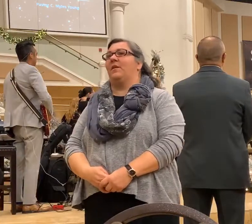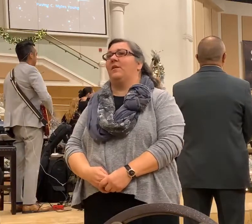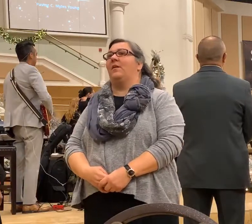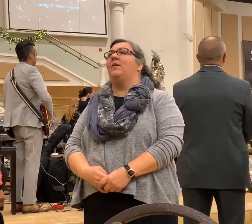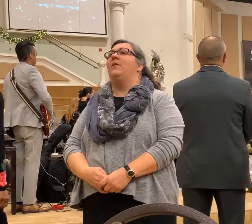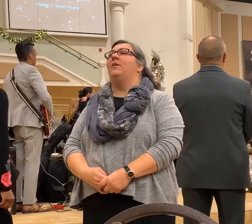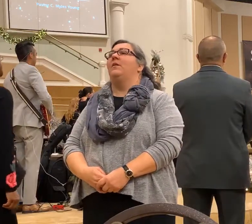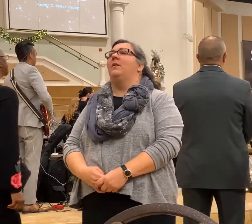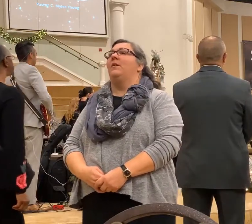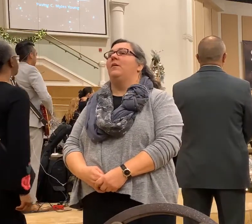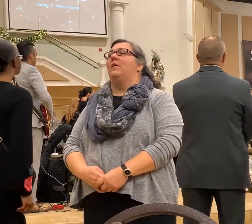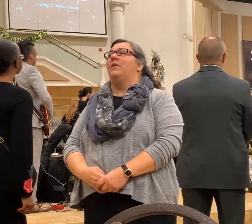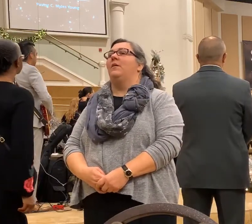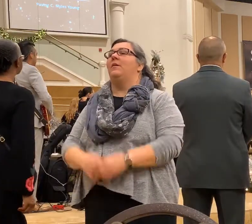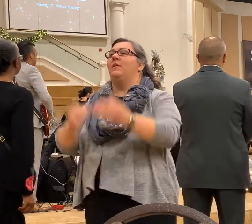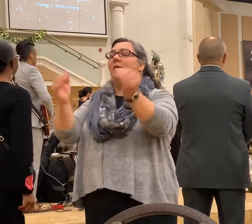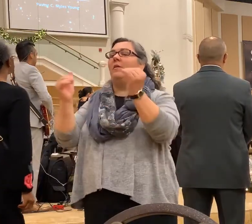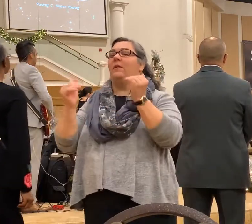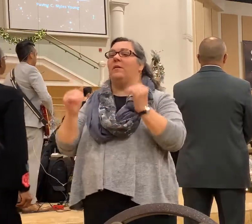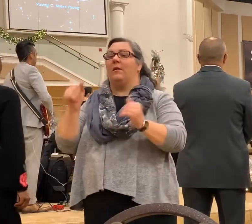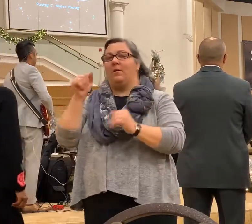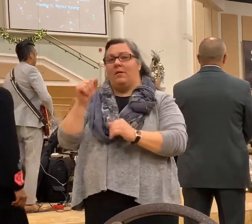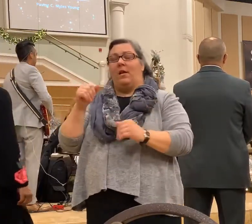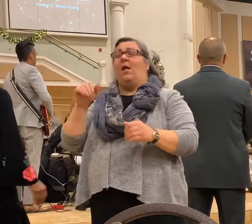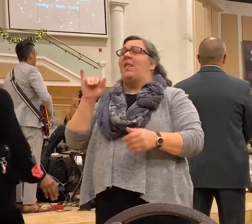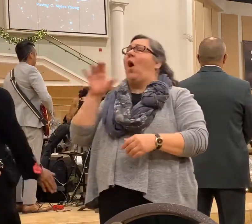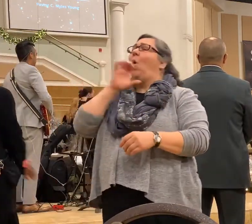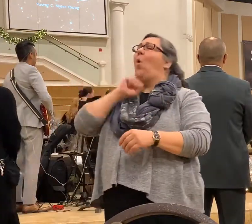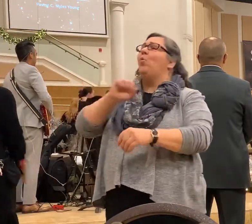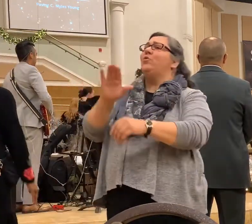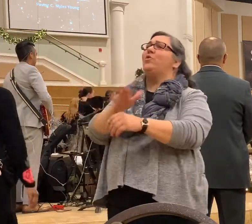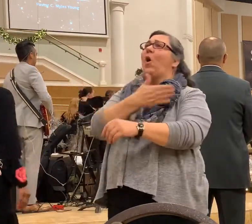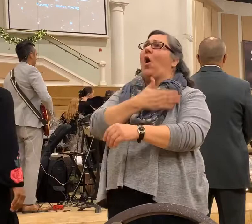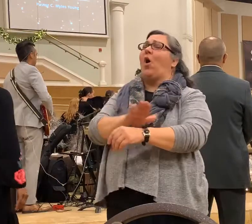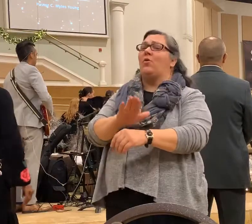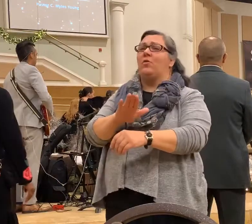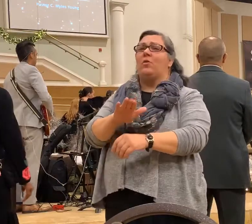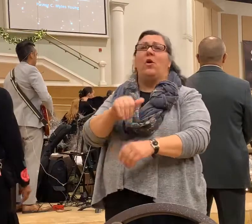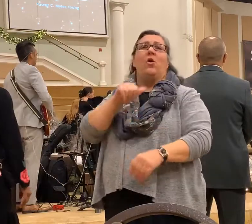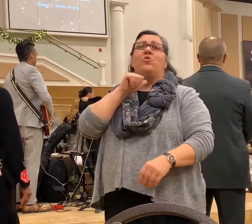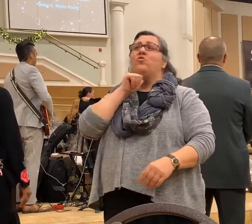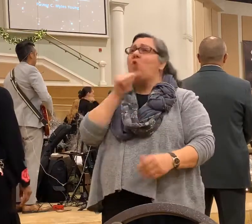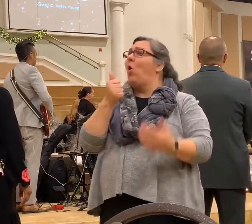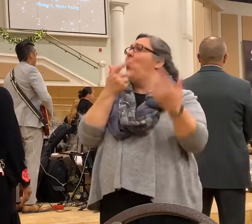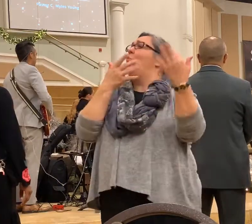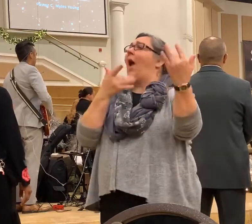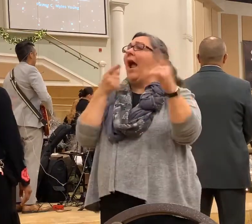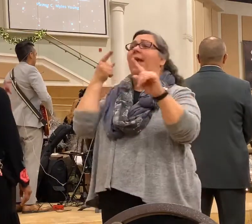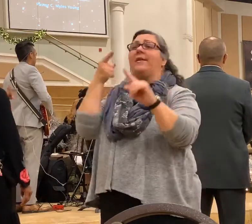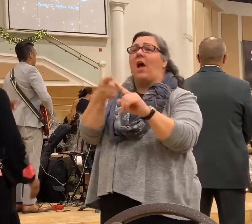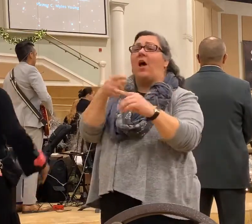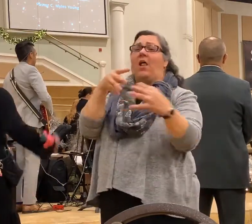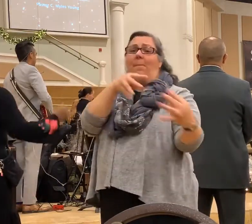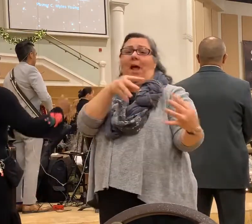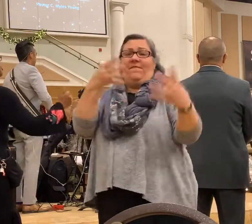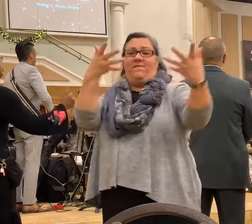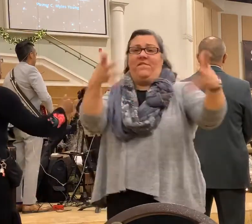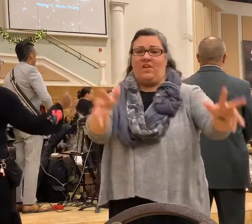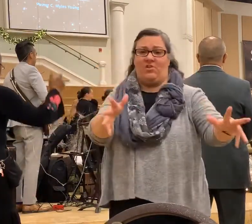preaching. Now, Brother Harry, that old song, don't wait till the battle's